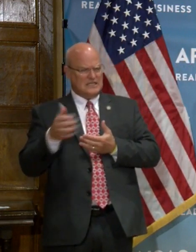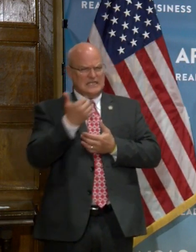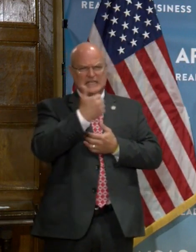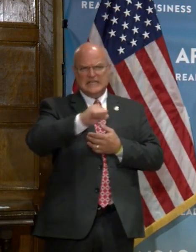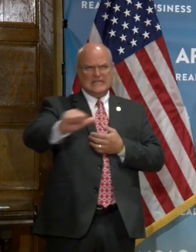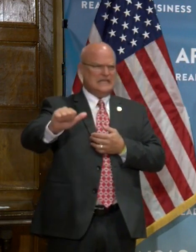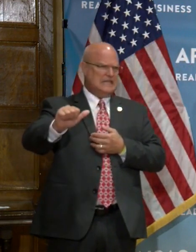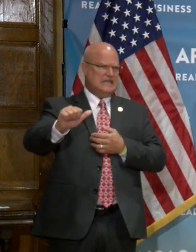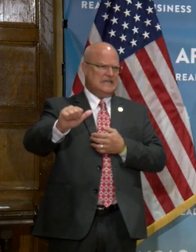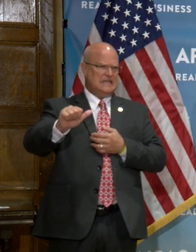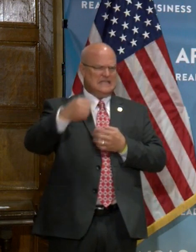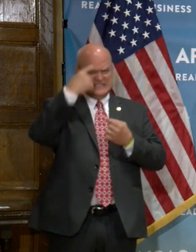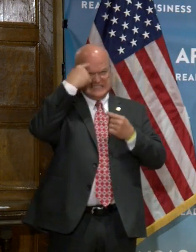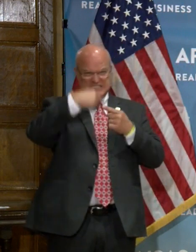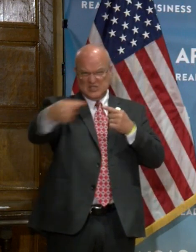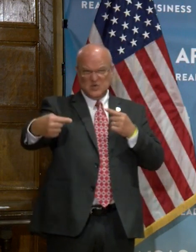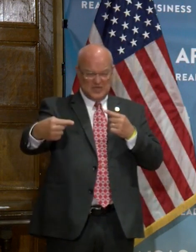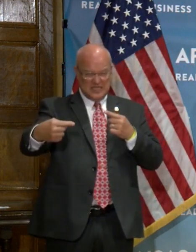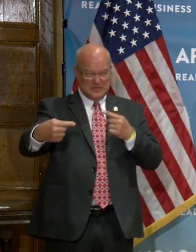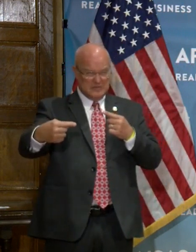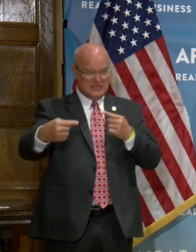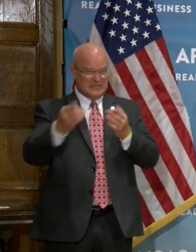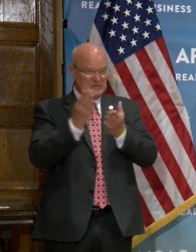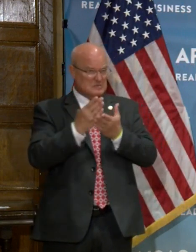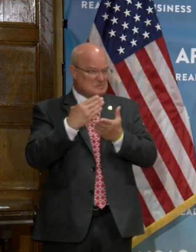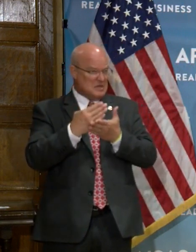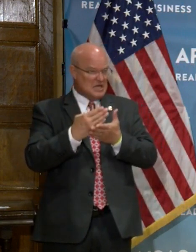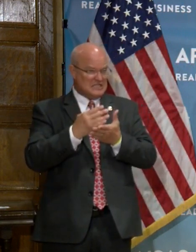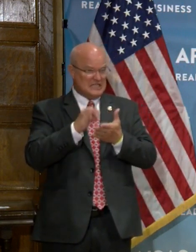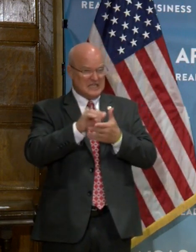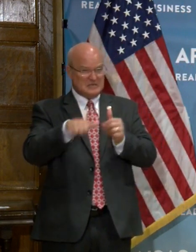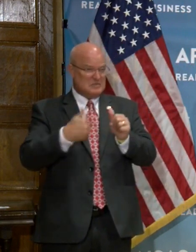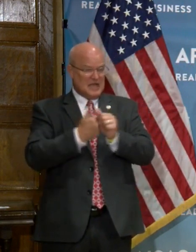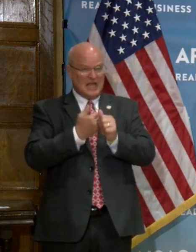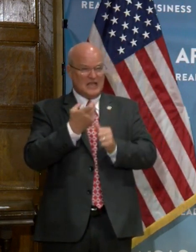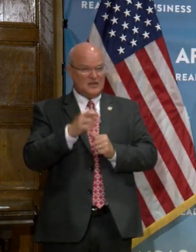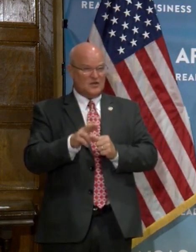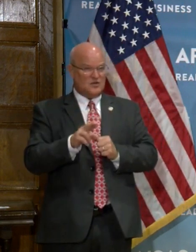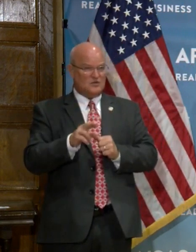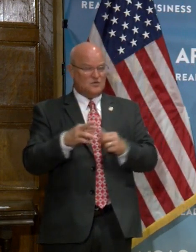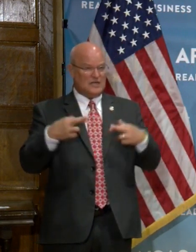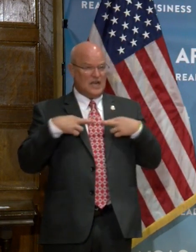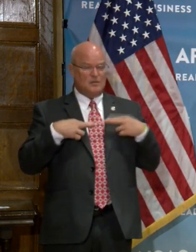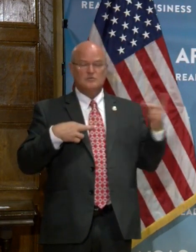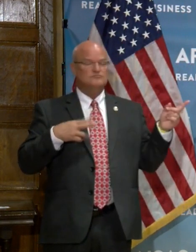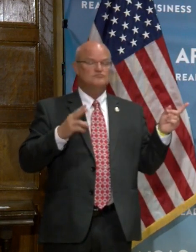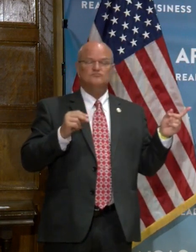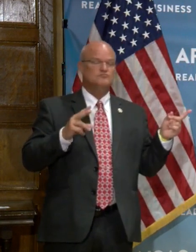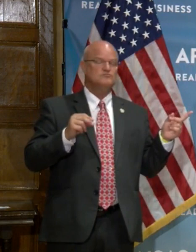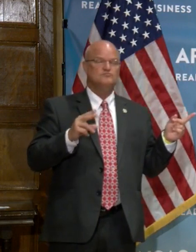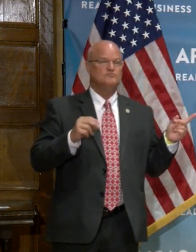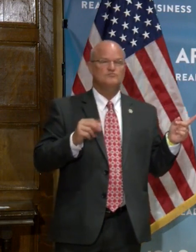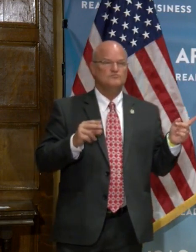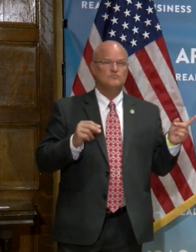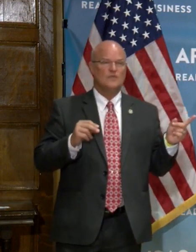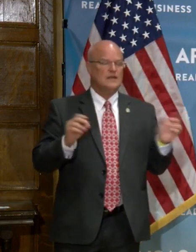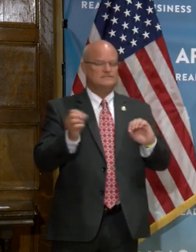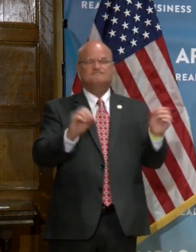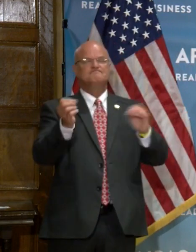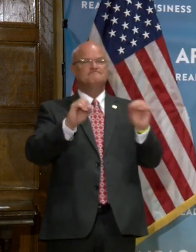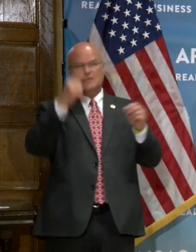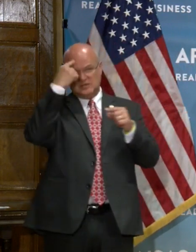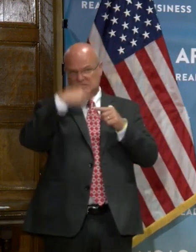any disagreements on budgets that was behind her retirement? There was absolutely